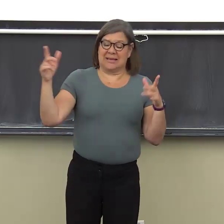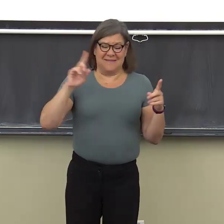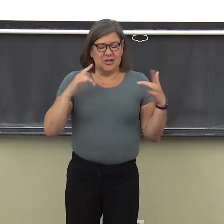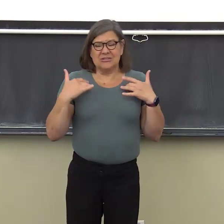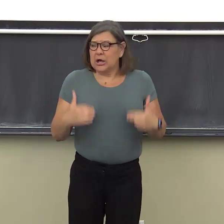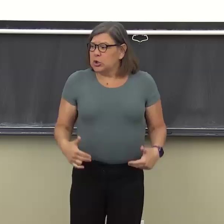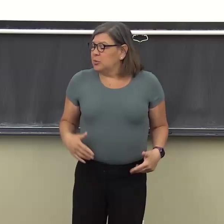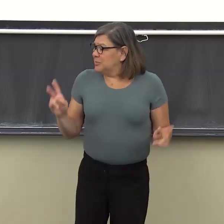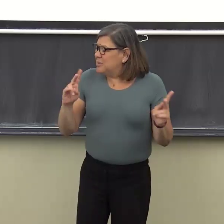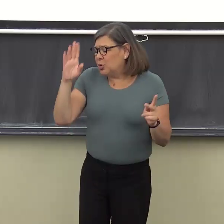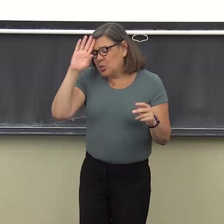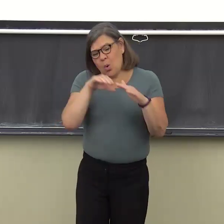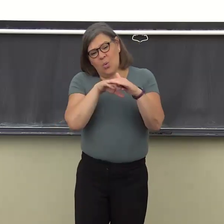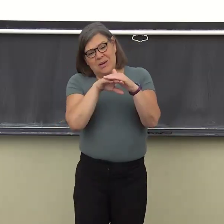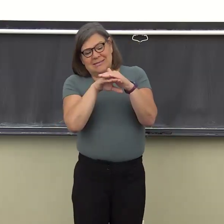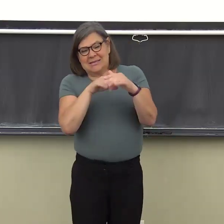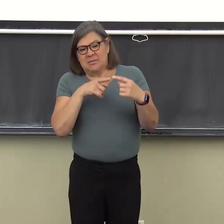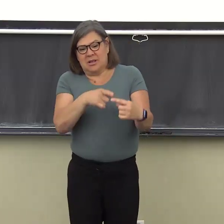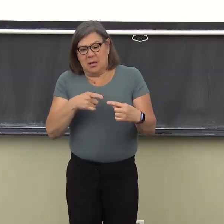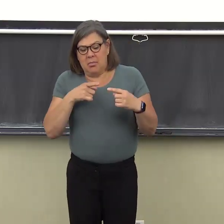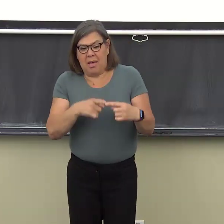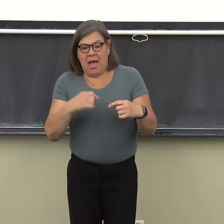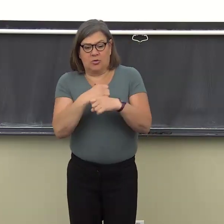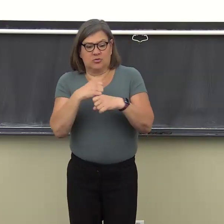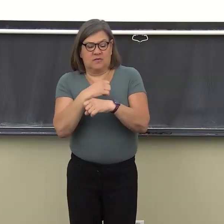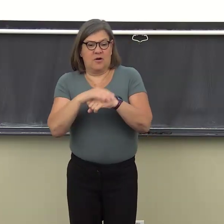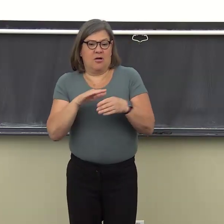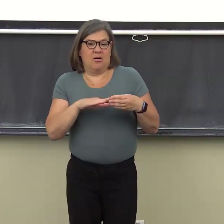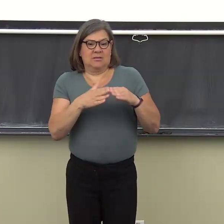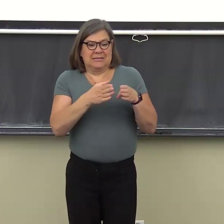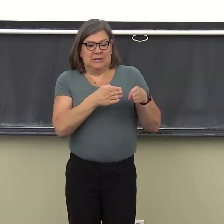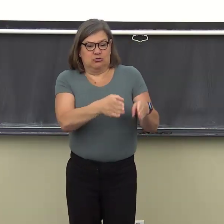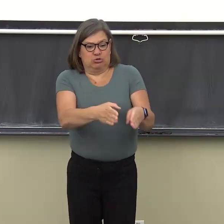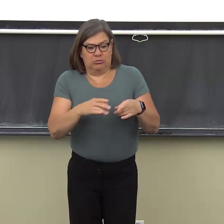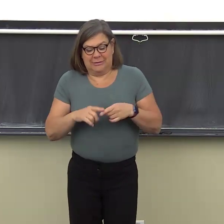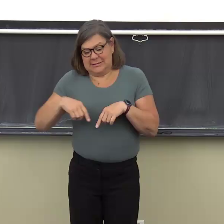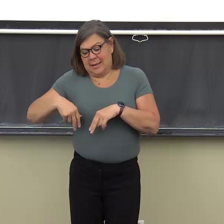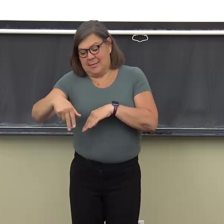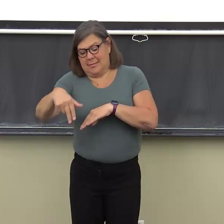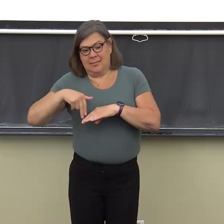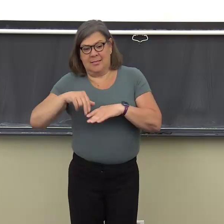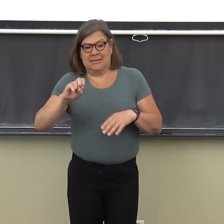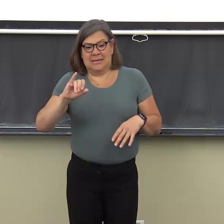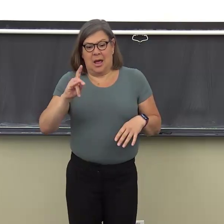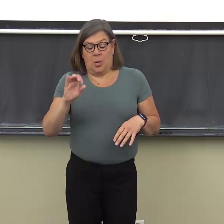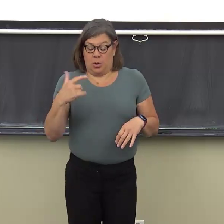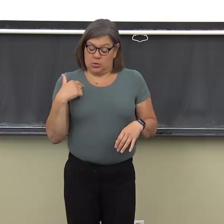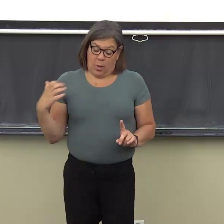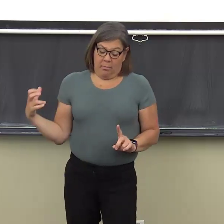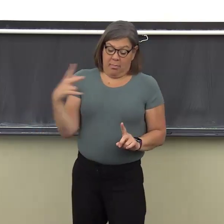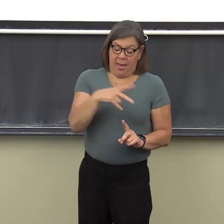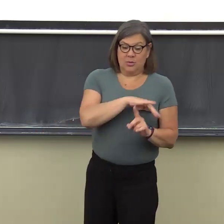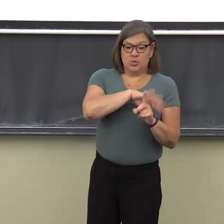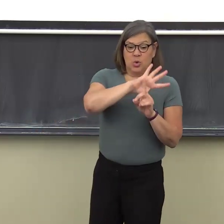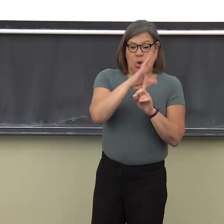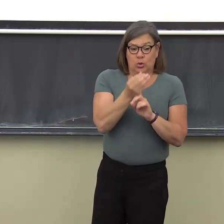everyone here knows the accessibility battles that have been fought on city streets and sidewalks and everything else. So I return a bit to the cultural,